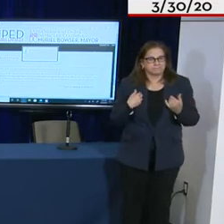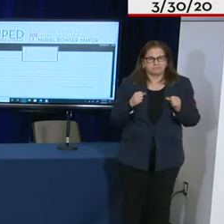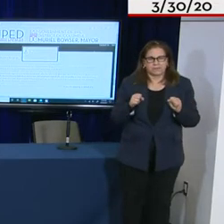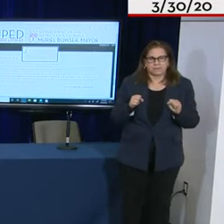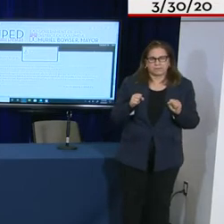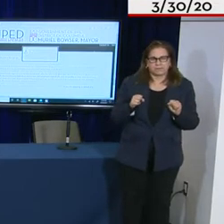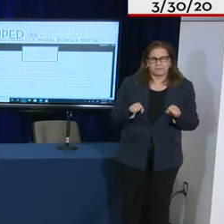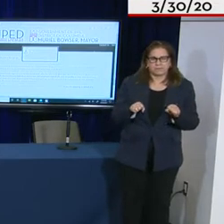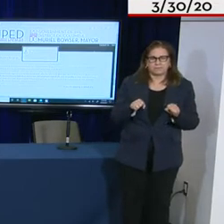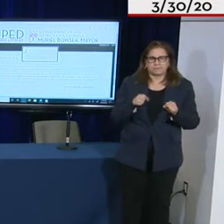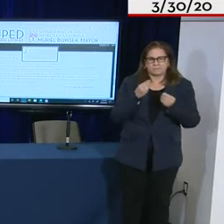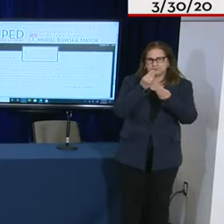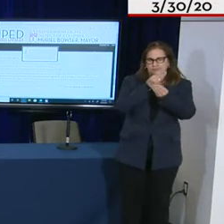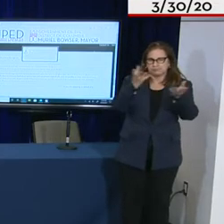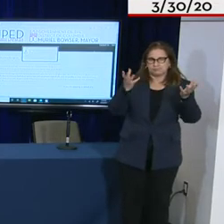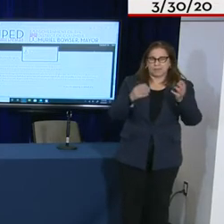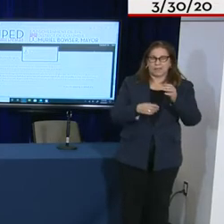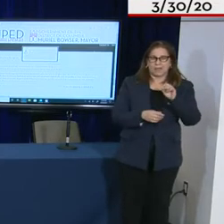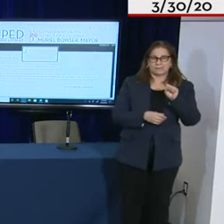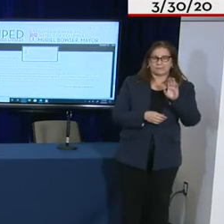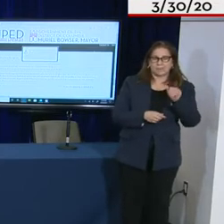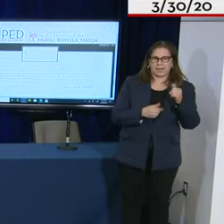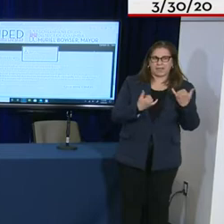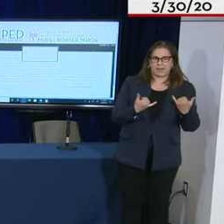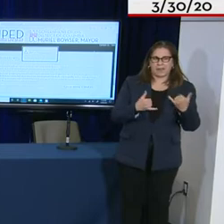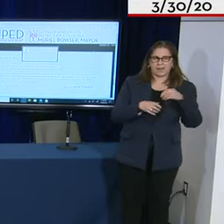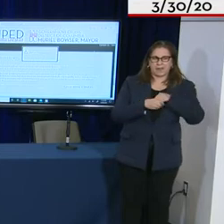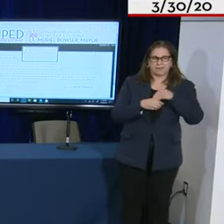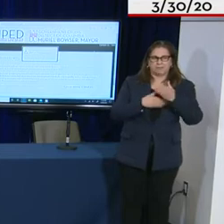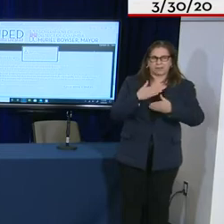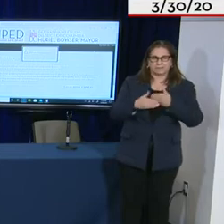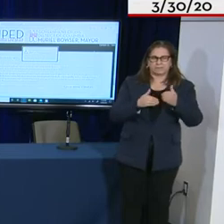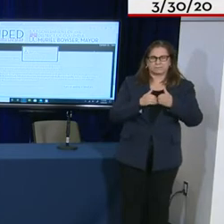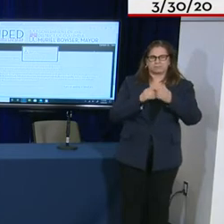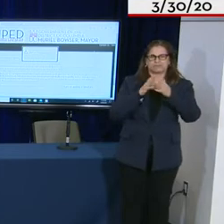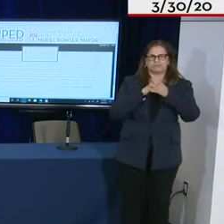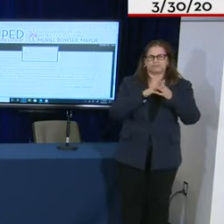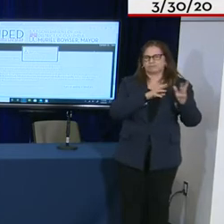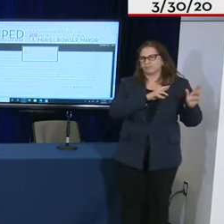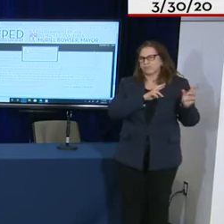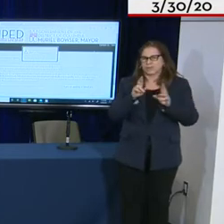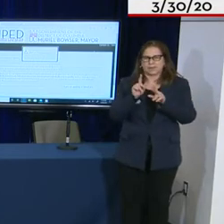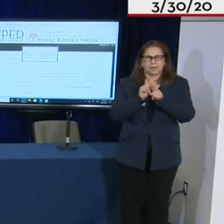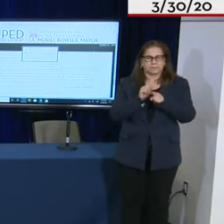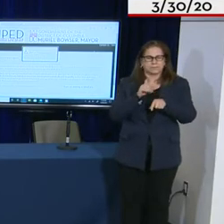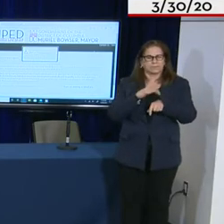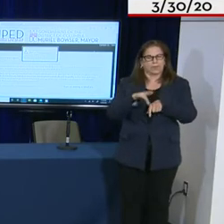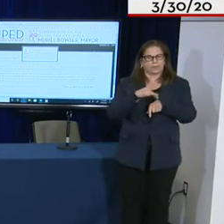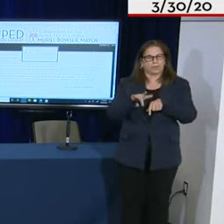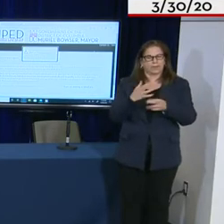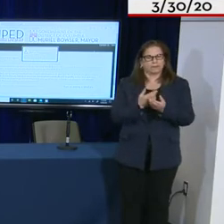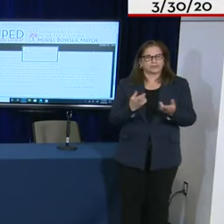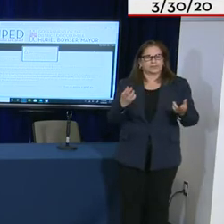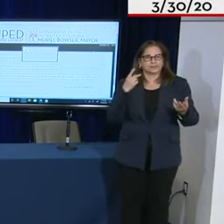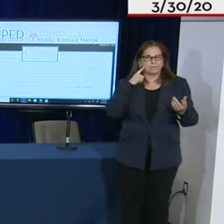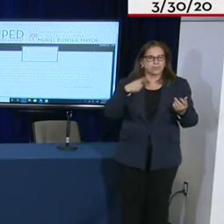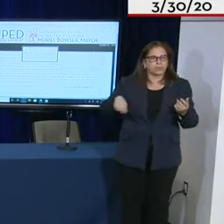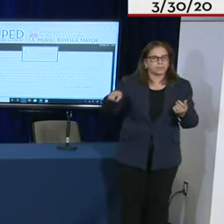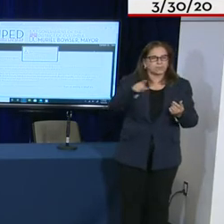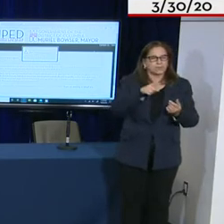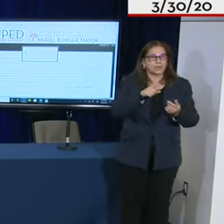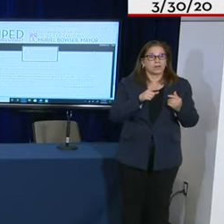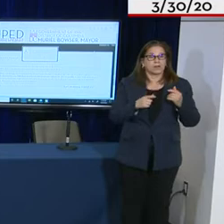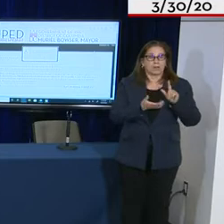SBA is in the process of standing those resources up. The legislation gives them 15 days to get those